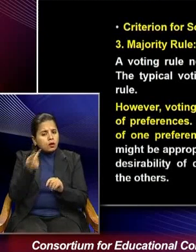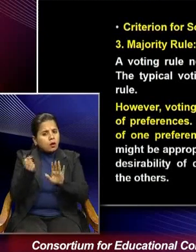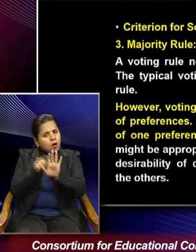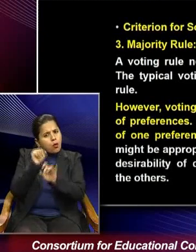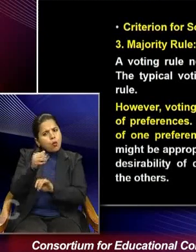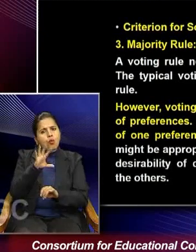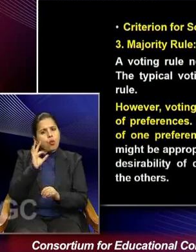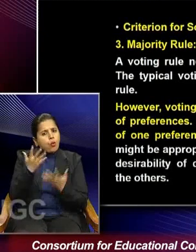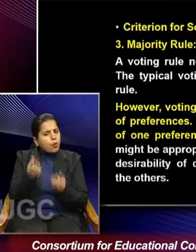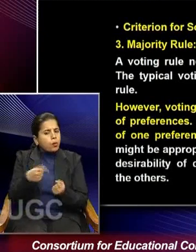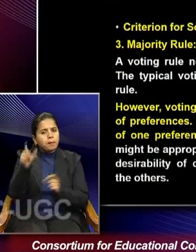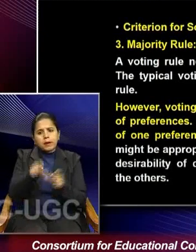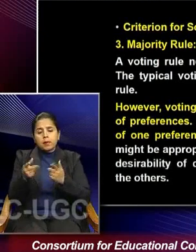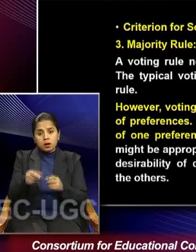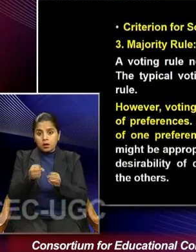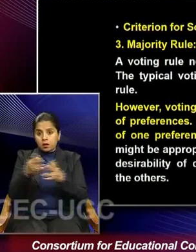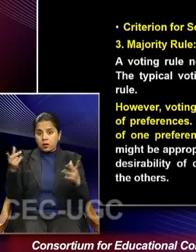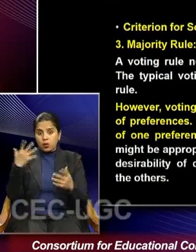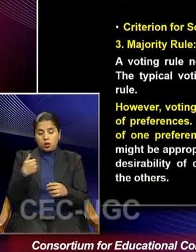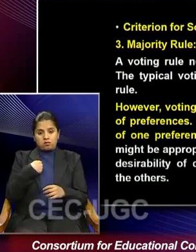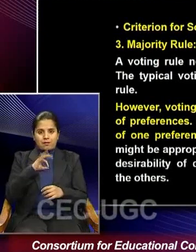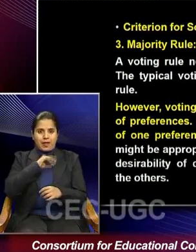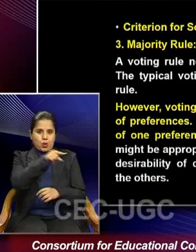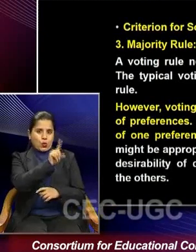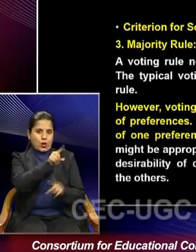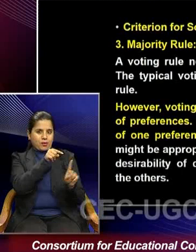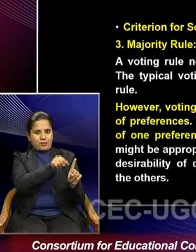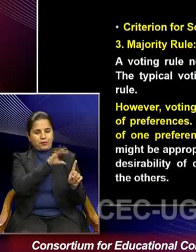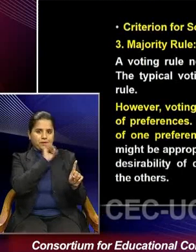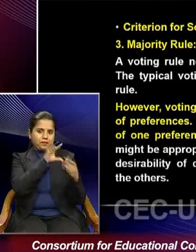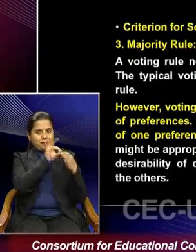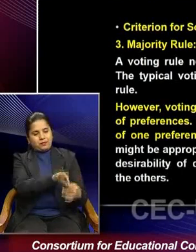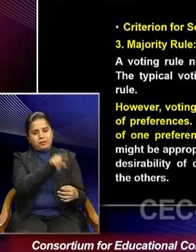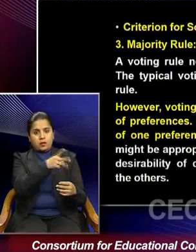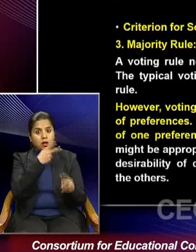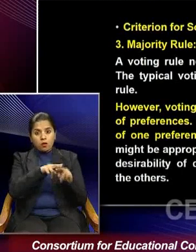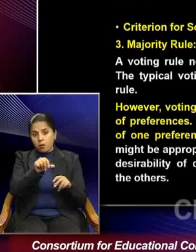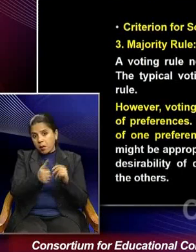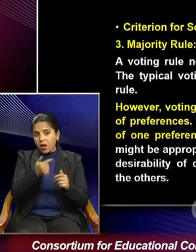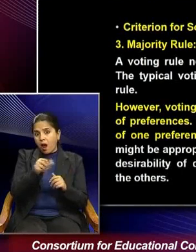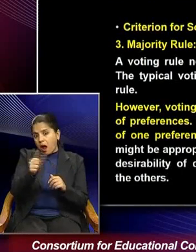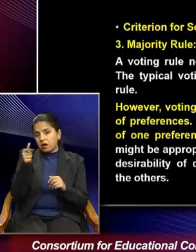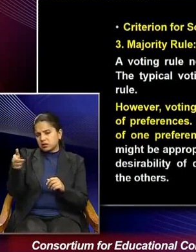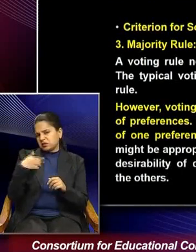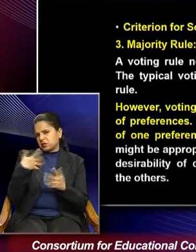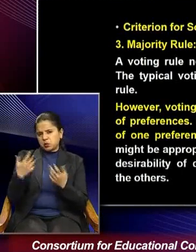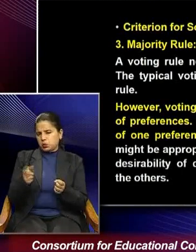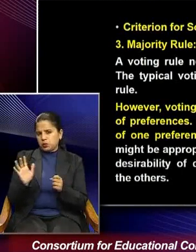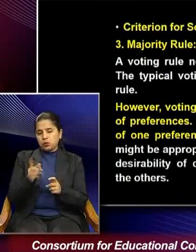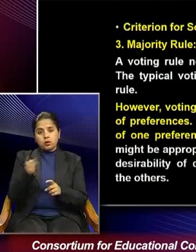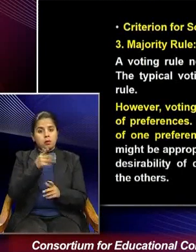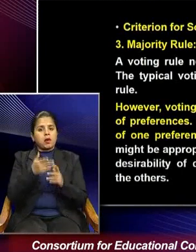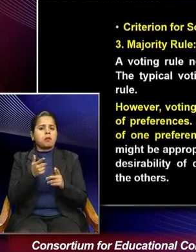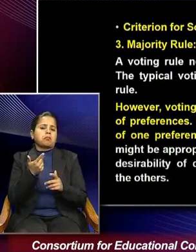preferences. If the majority is in favor of one preference relative to the other, it might be the appropriate